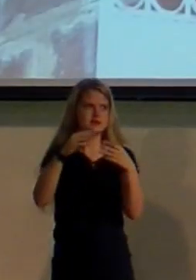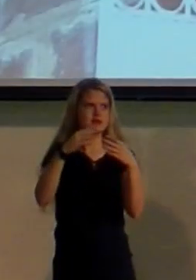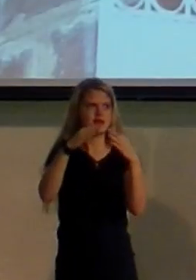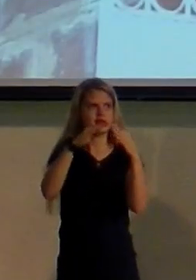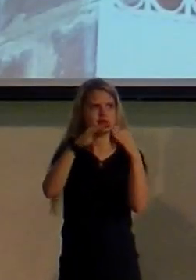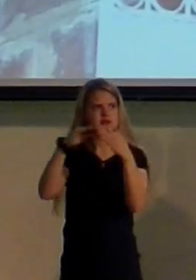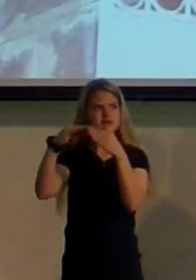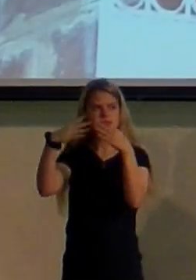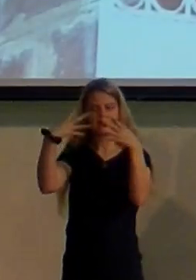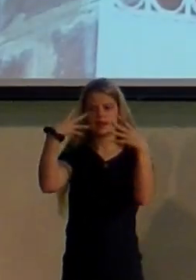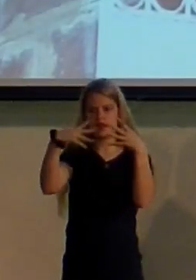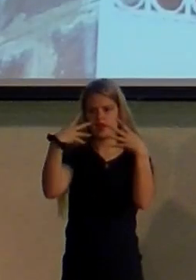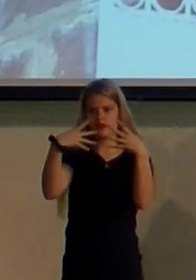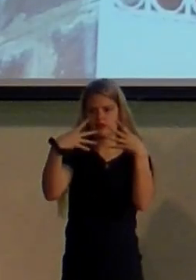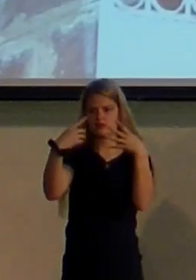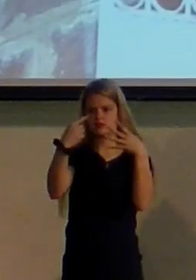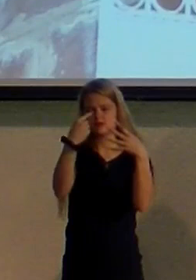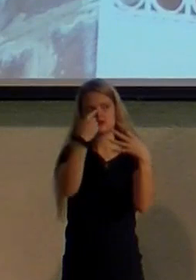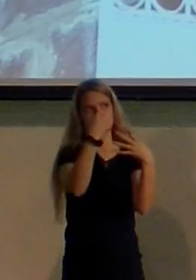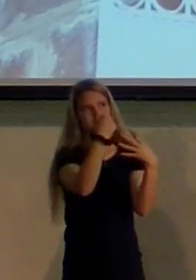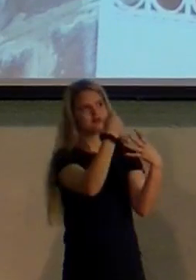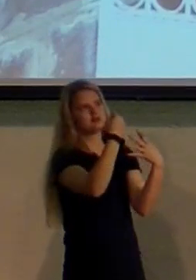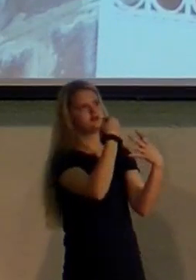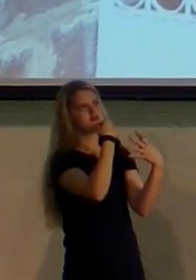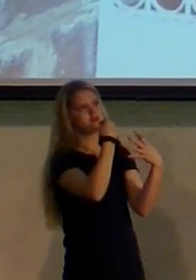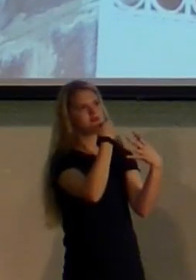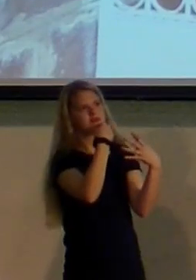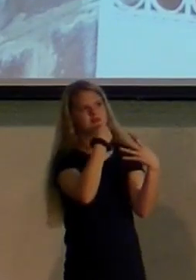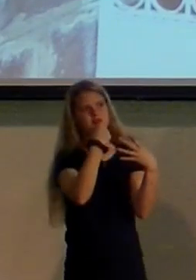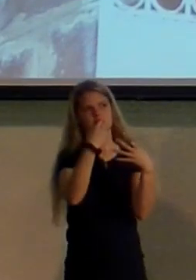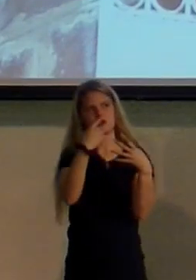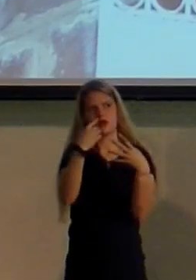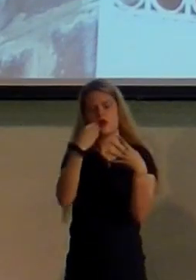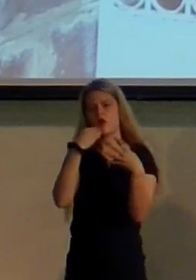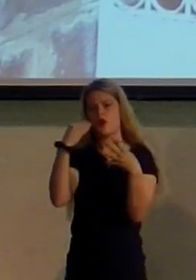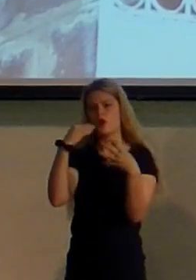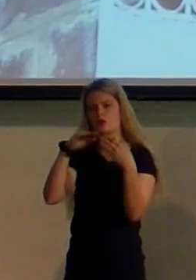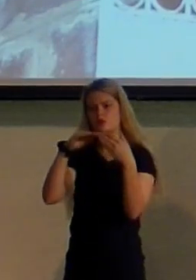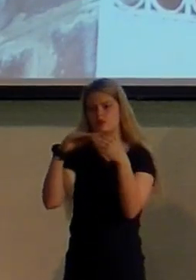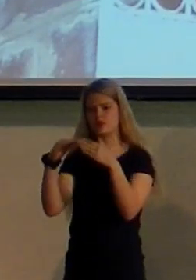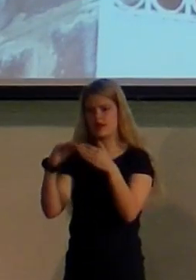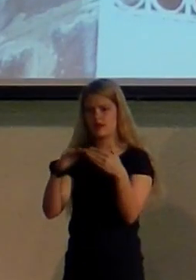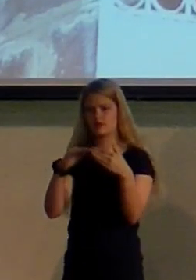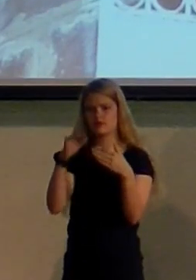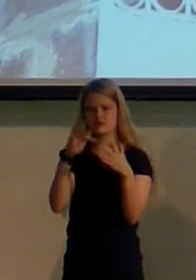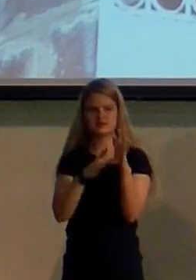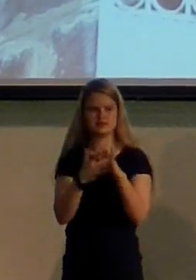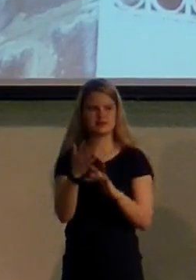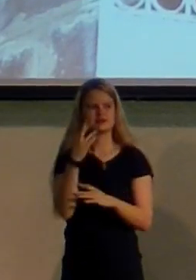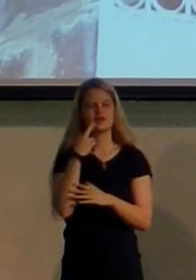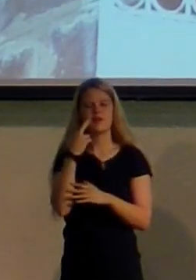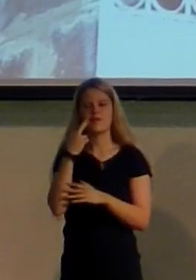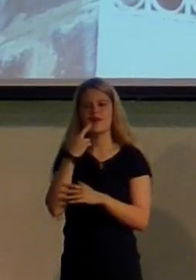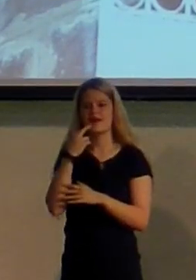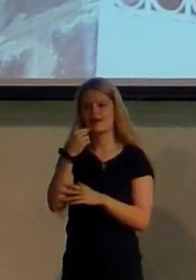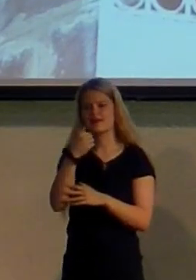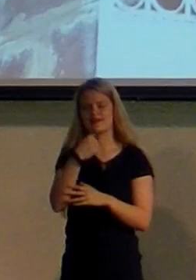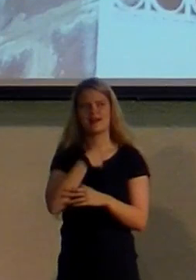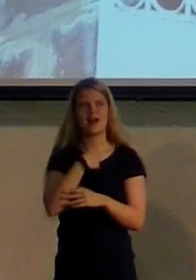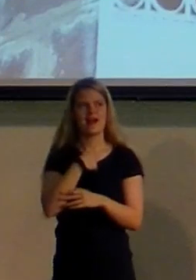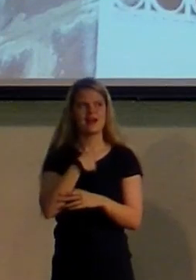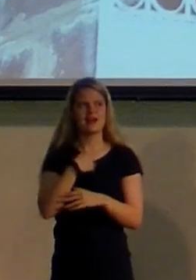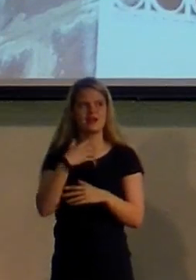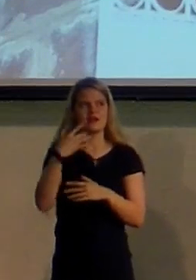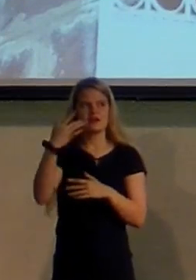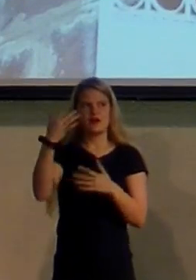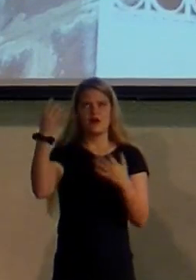sign says, "The hometown of Jesus." That's Rebecca and I melting in the heat out in